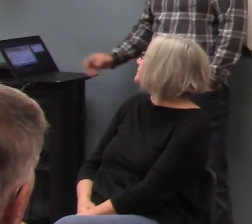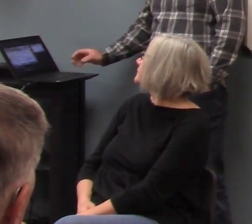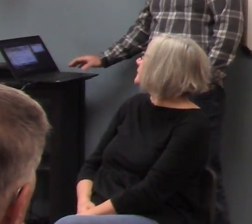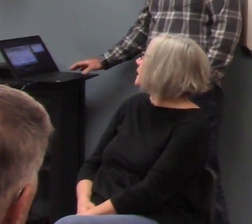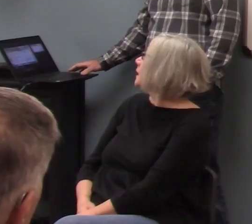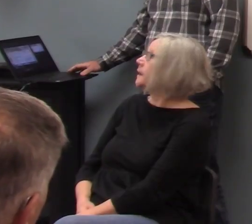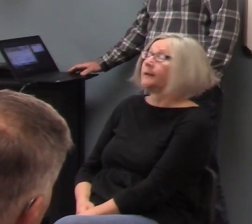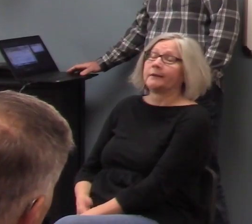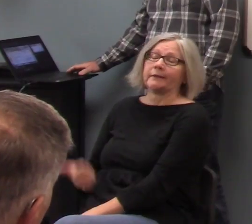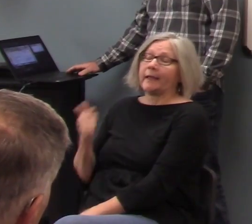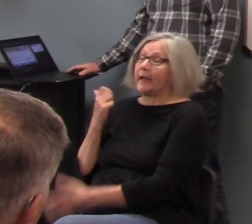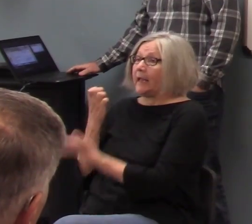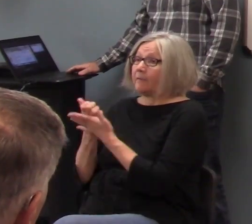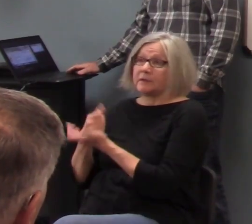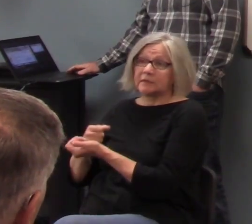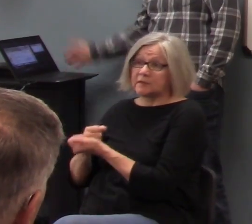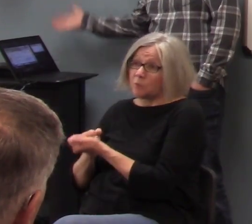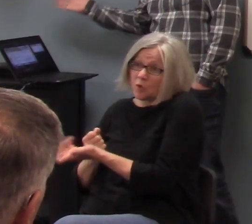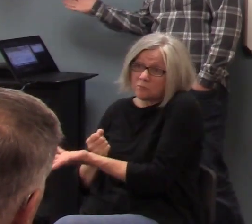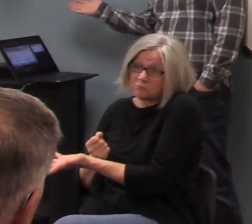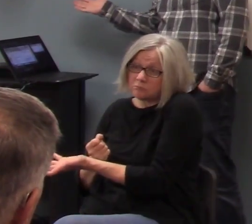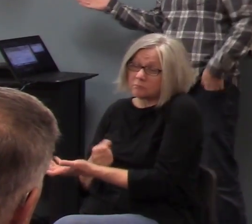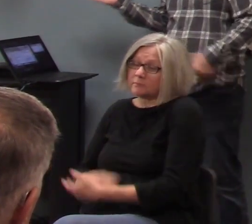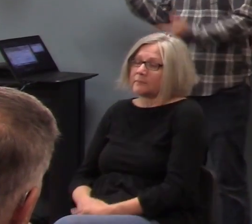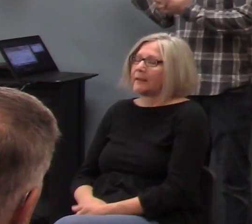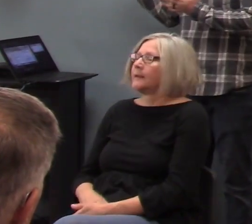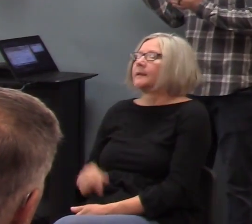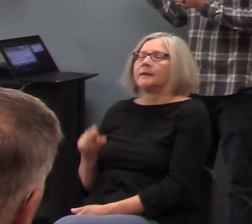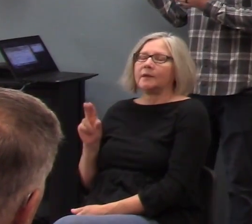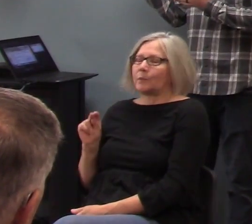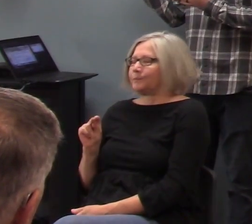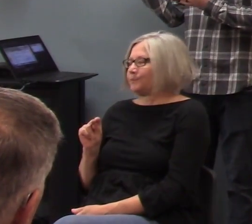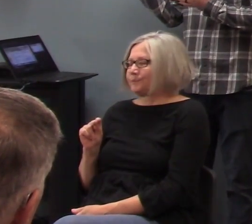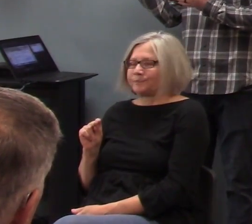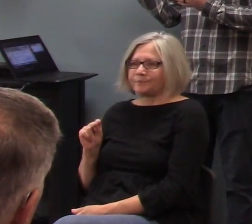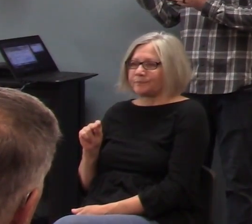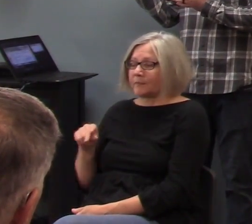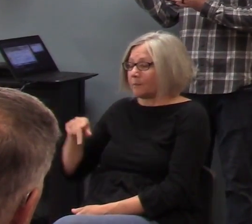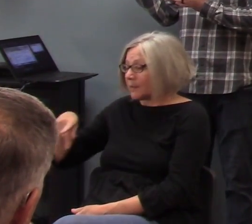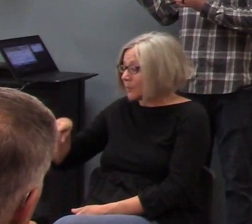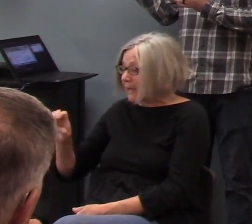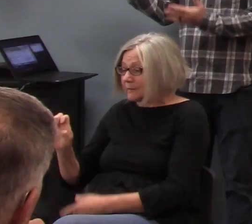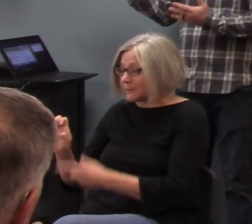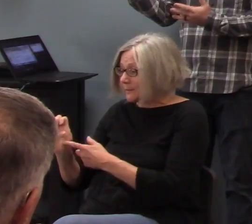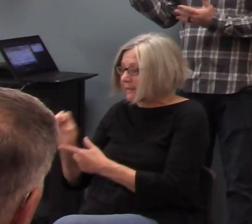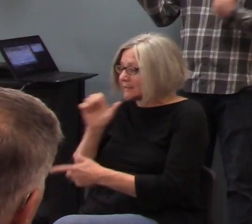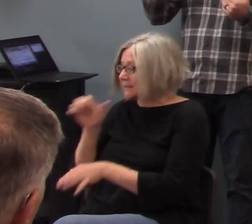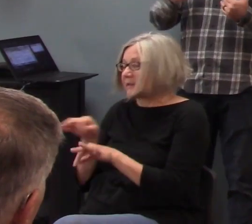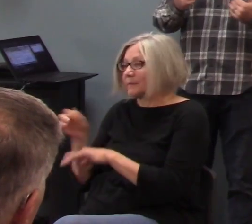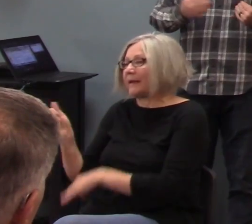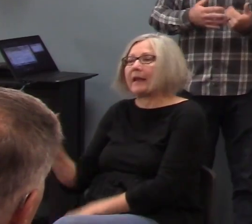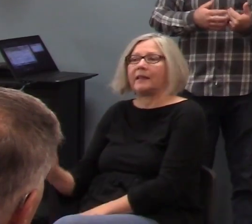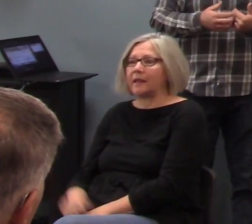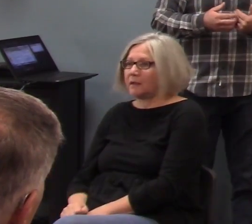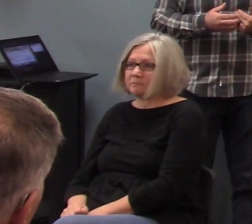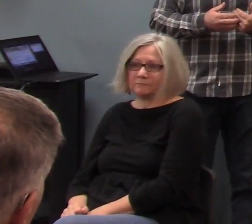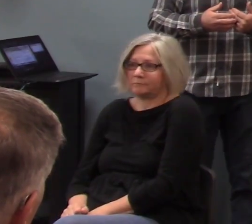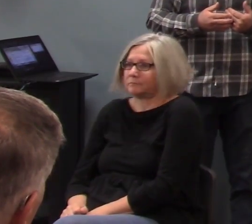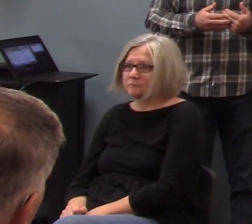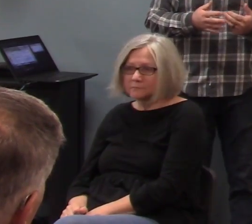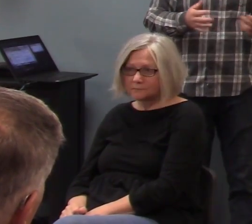Is there any evidence to support this theory? Again, no. Punctuated equilibrium doesn't actually explain anything. It literally is just